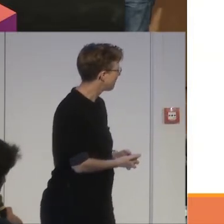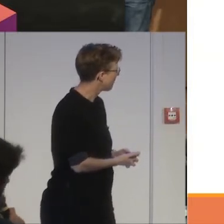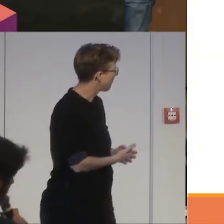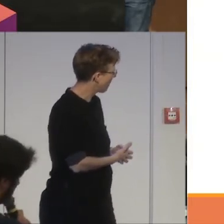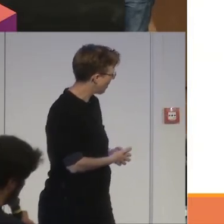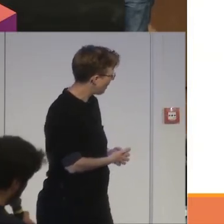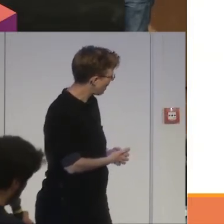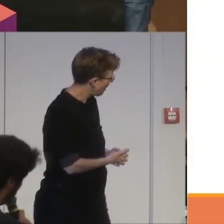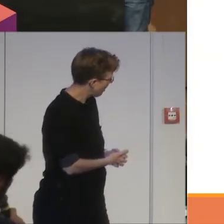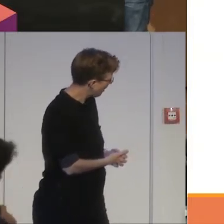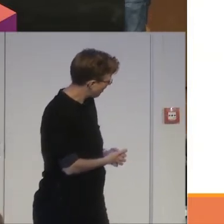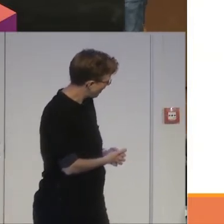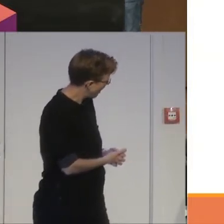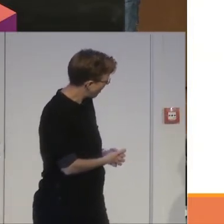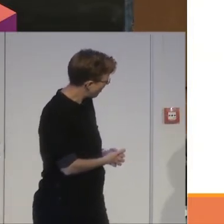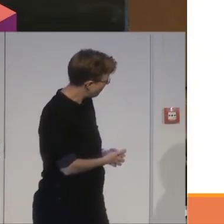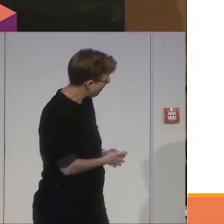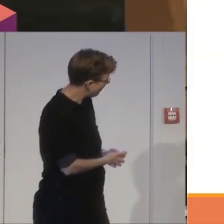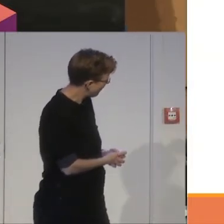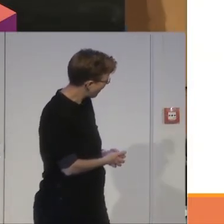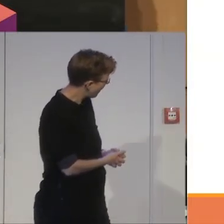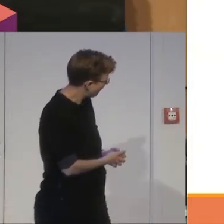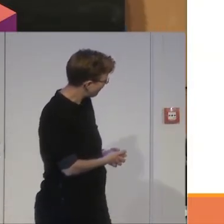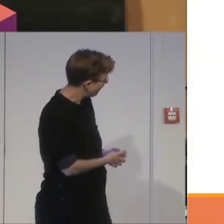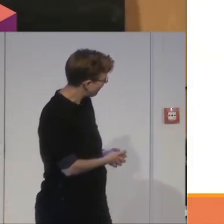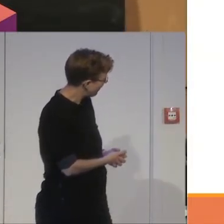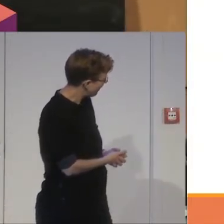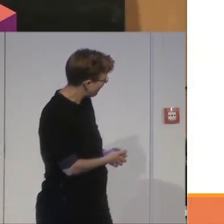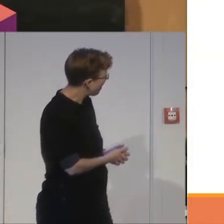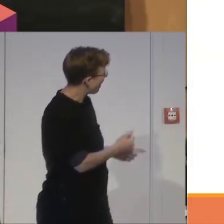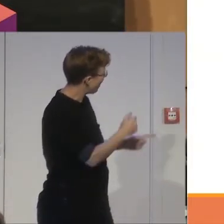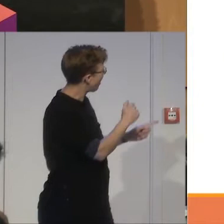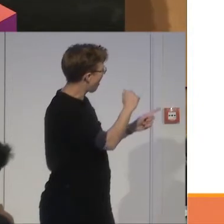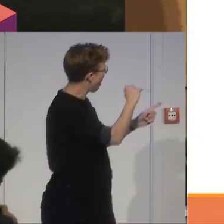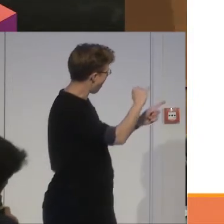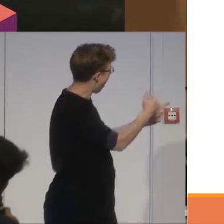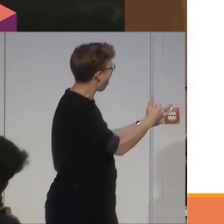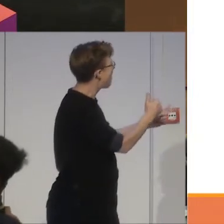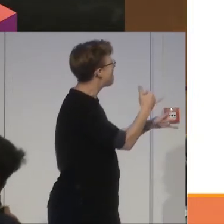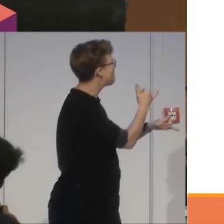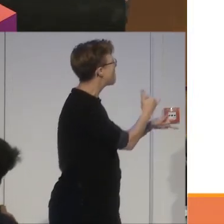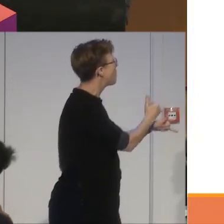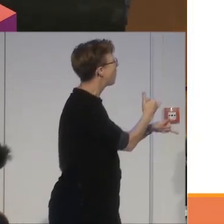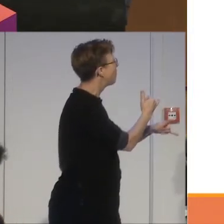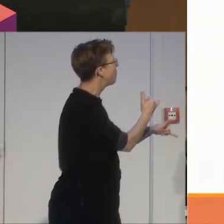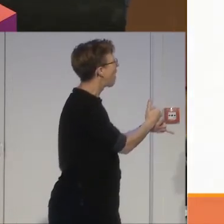Yeah. How I found out, do you mean? Yeah, how did you